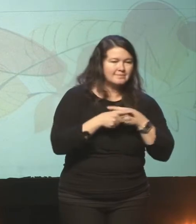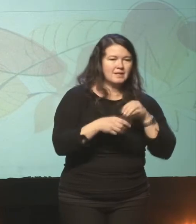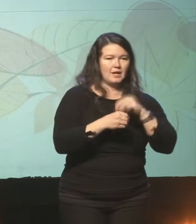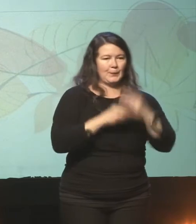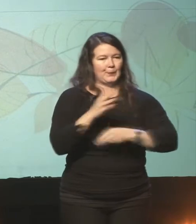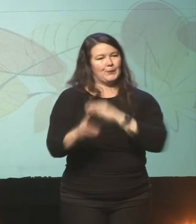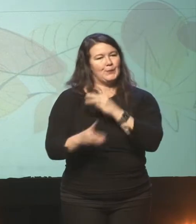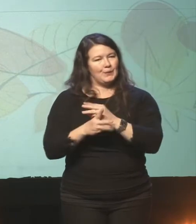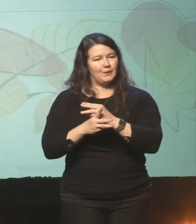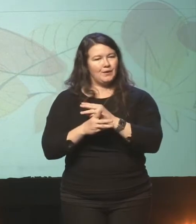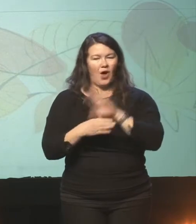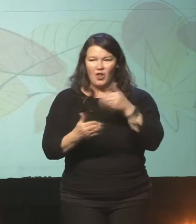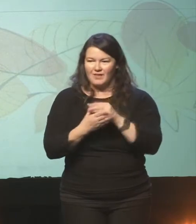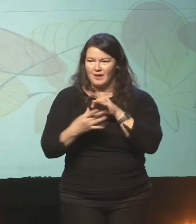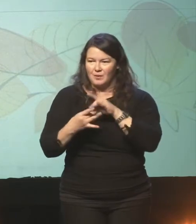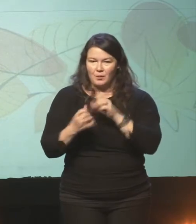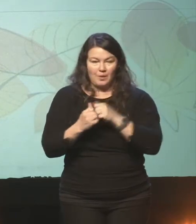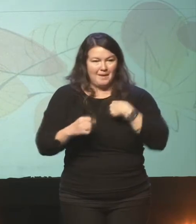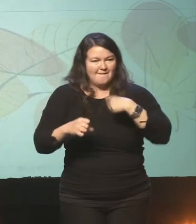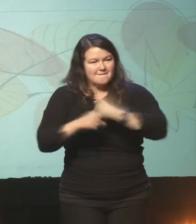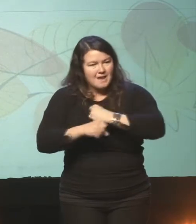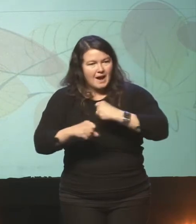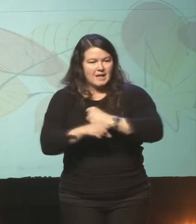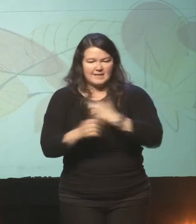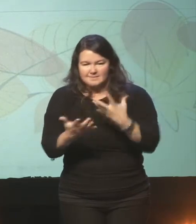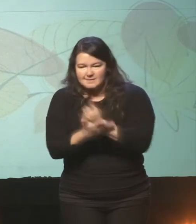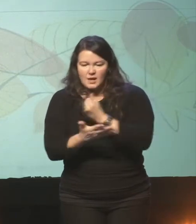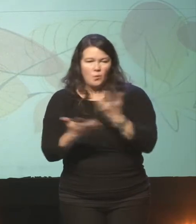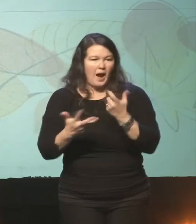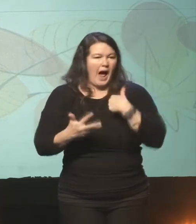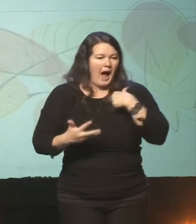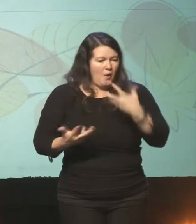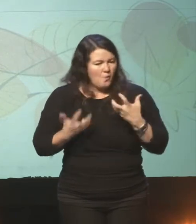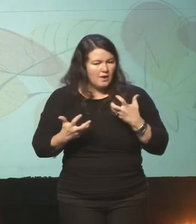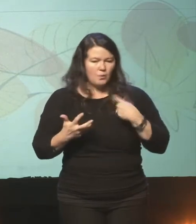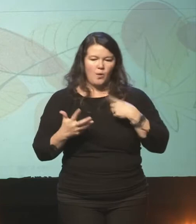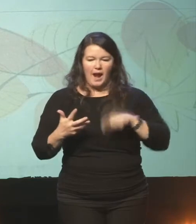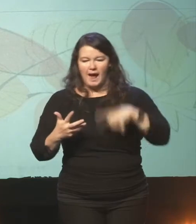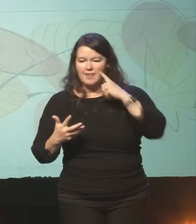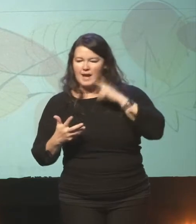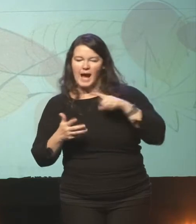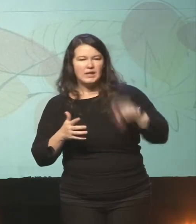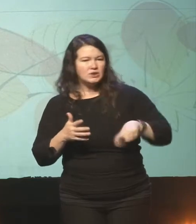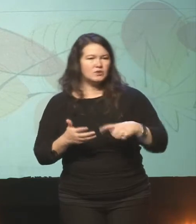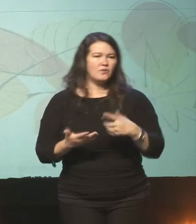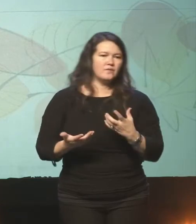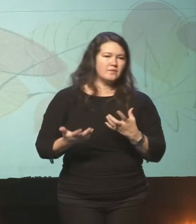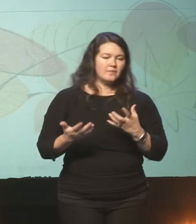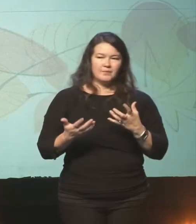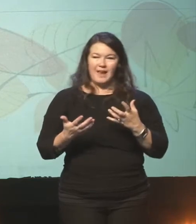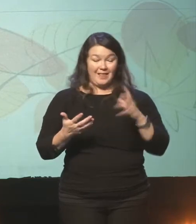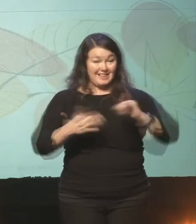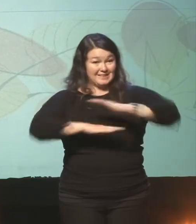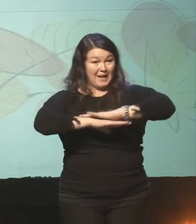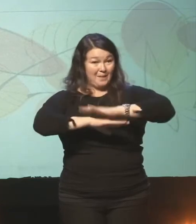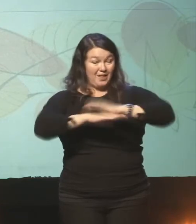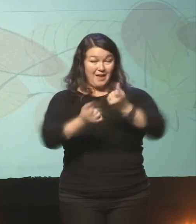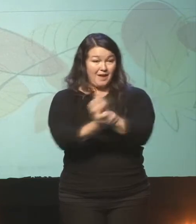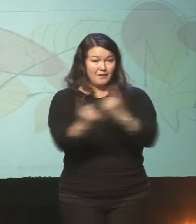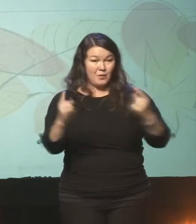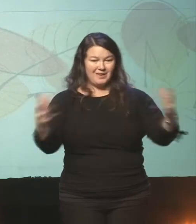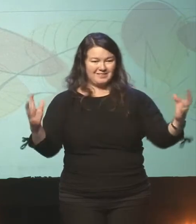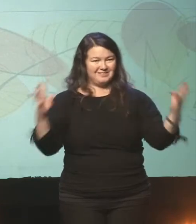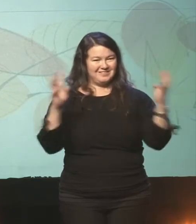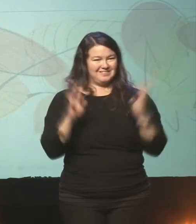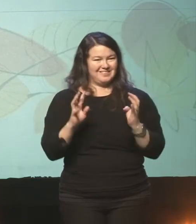world are around me fighting to get what I think I need, what I want to deserve. And this is a table that is set where everybody comes together.